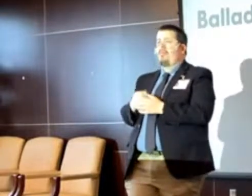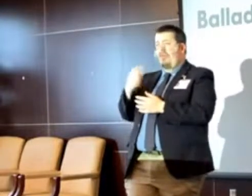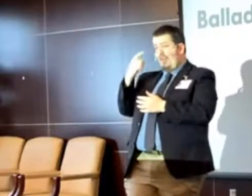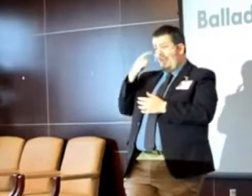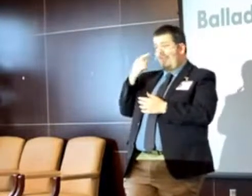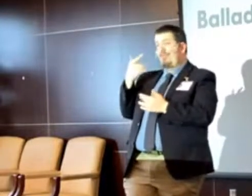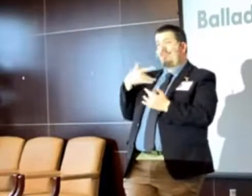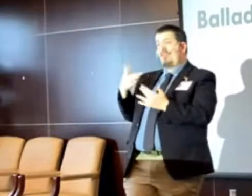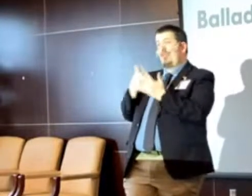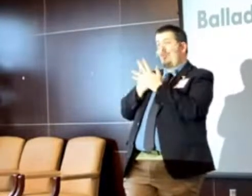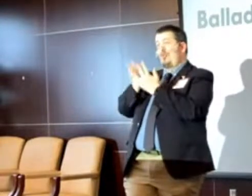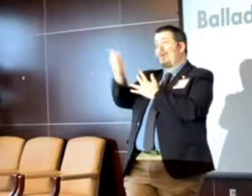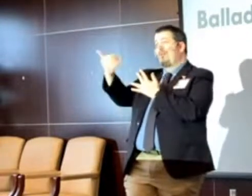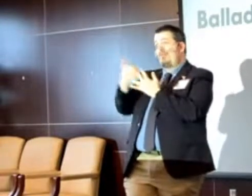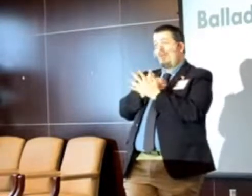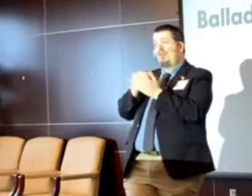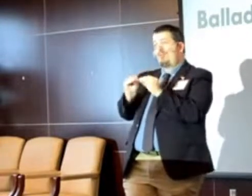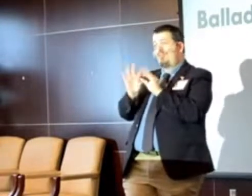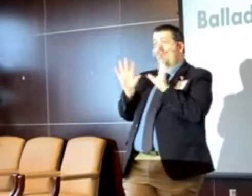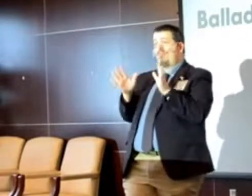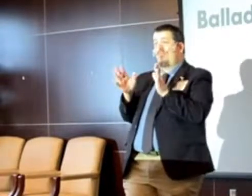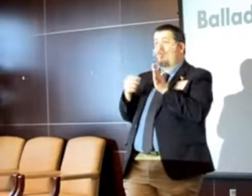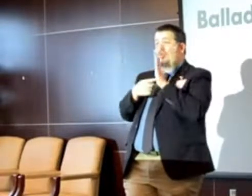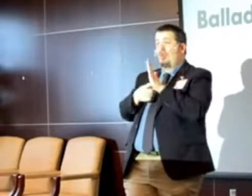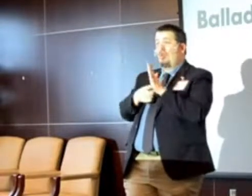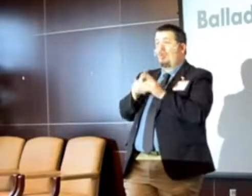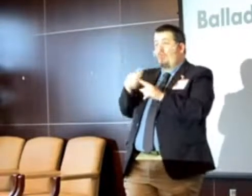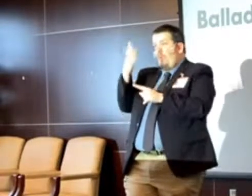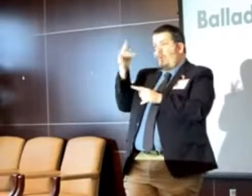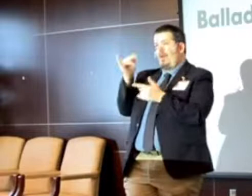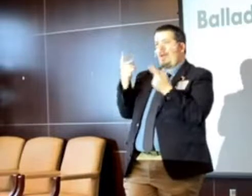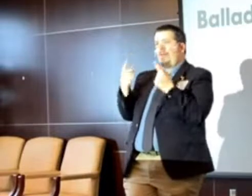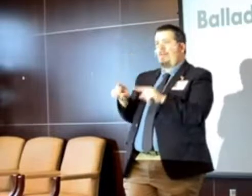pretty transparent about this, and let me explain why this happens.